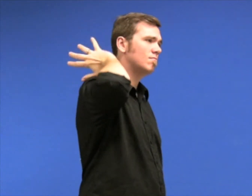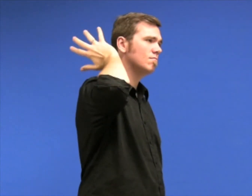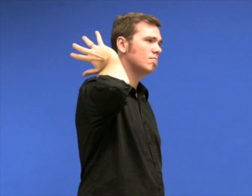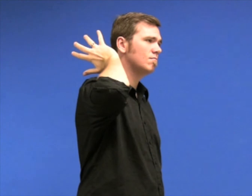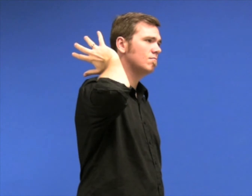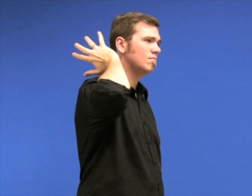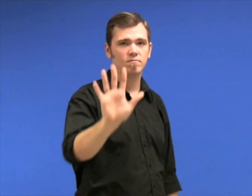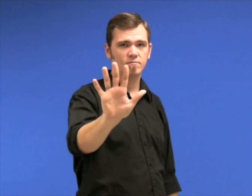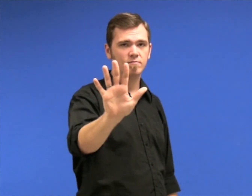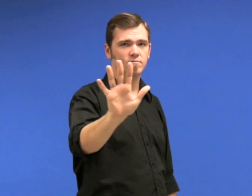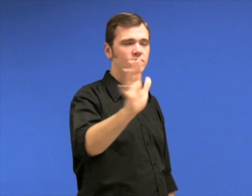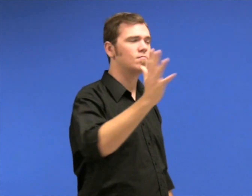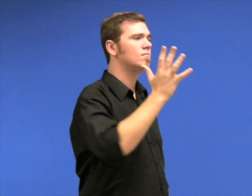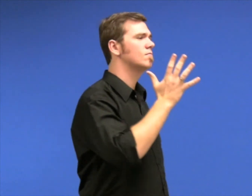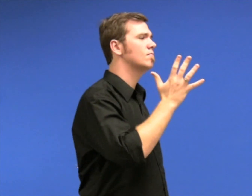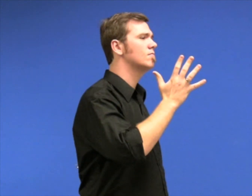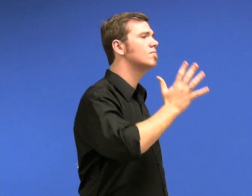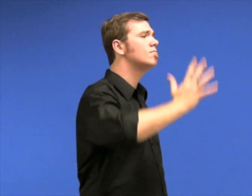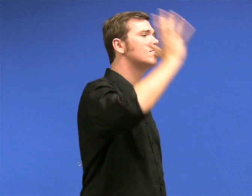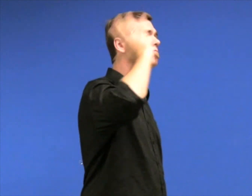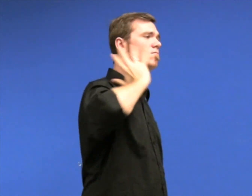Again, notice which direction it's moving. Used to.